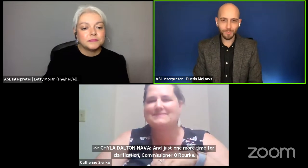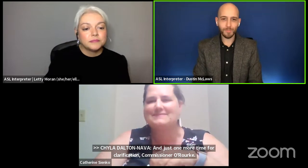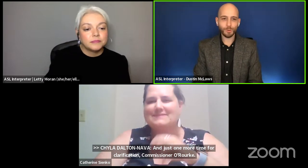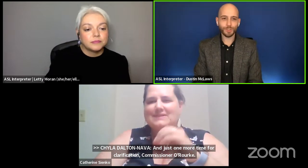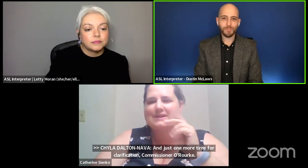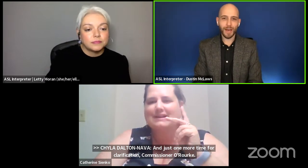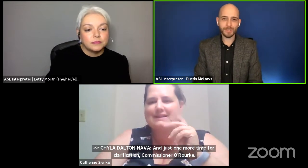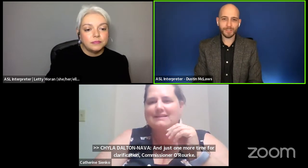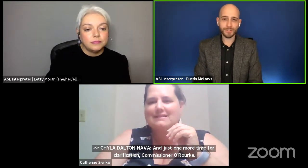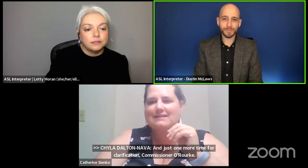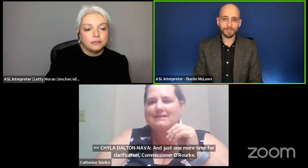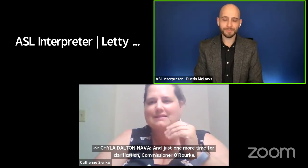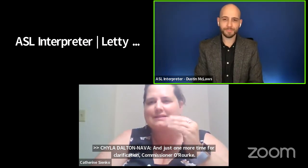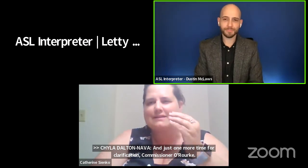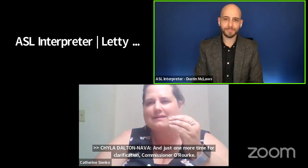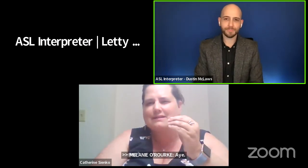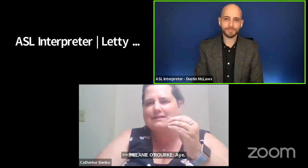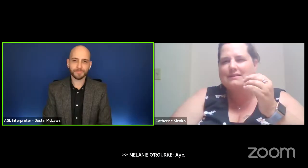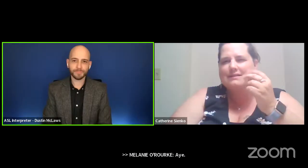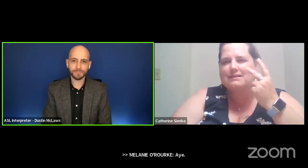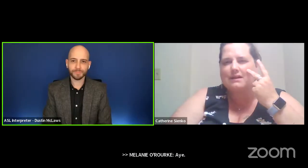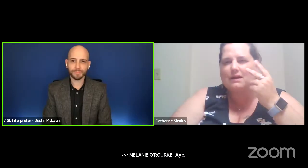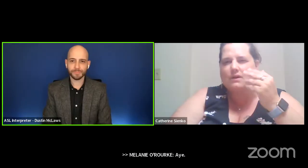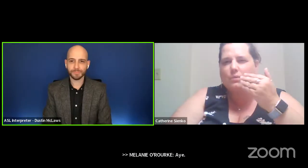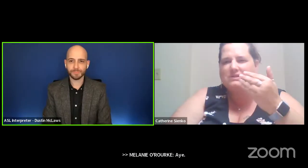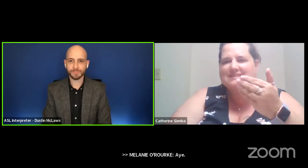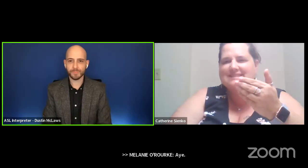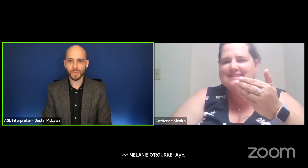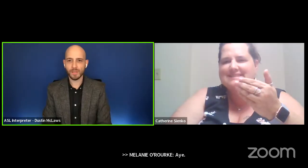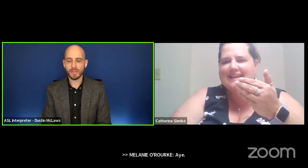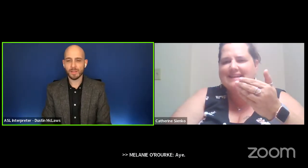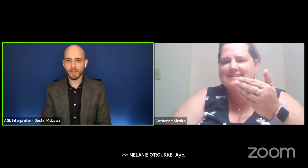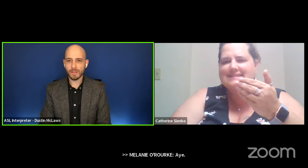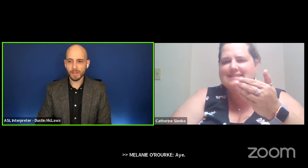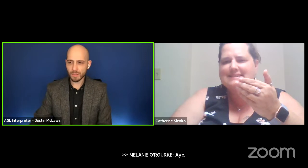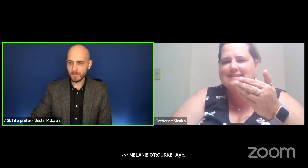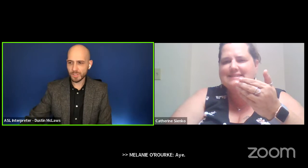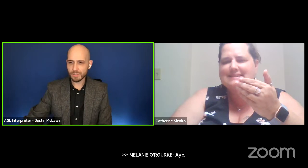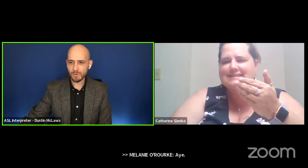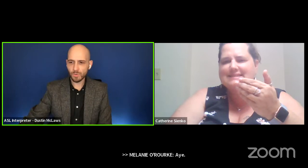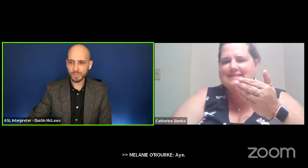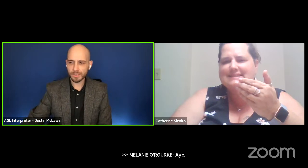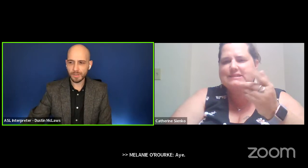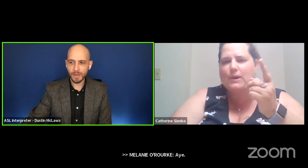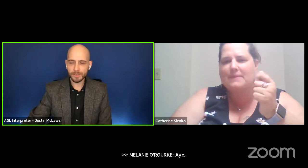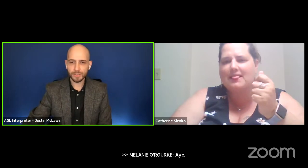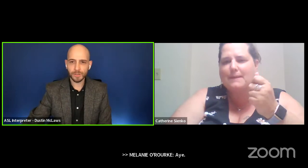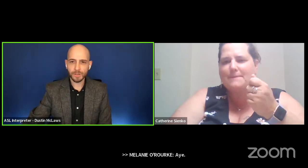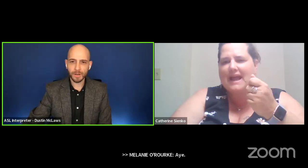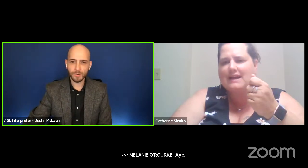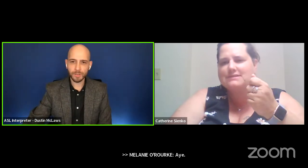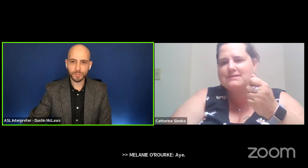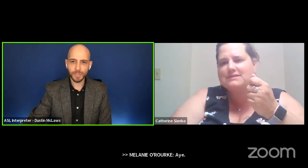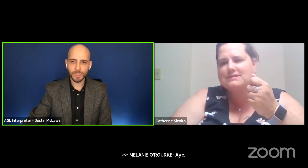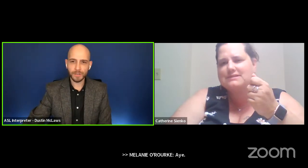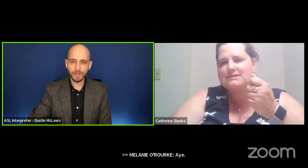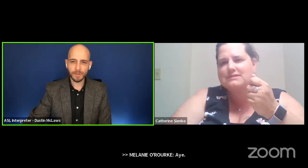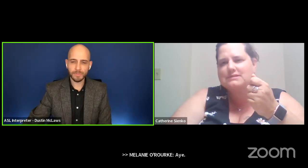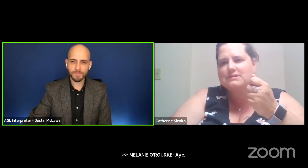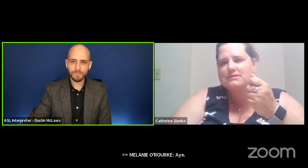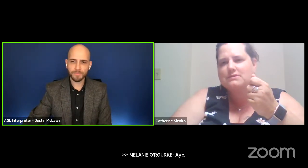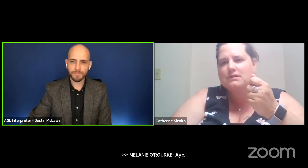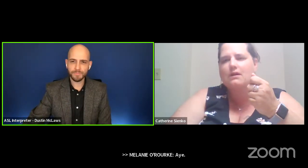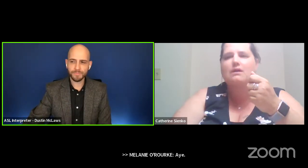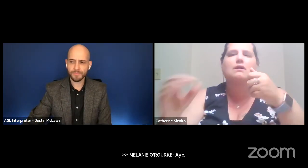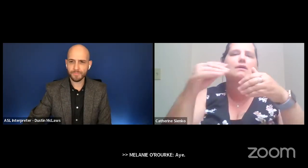Great. Motion passes. Let me see what's next on our